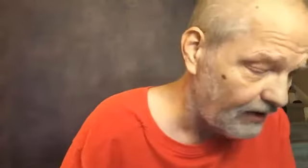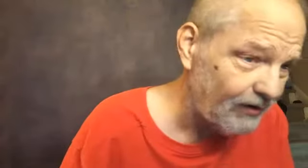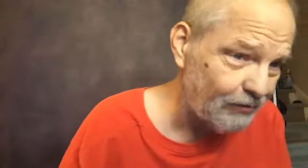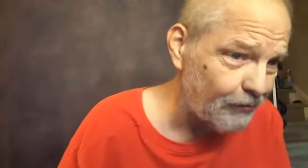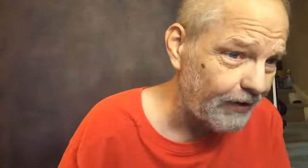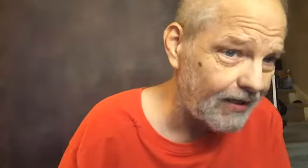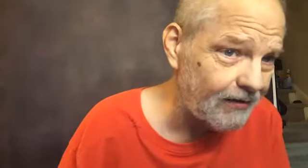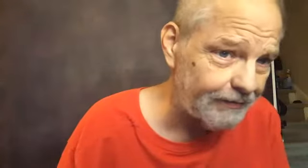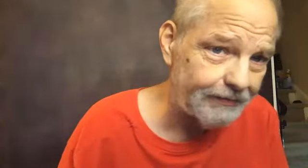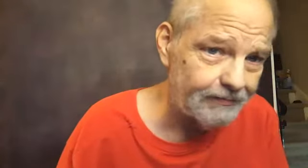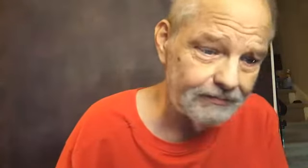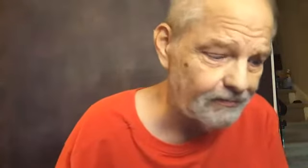They're really kind of